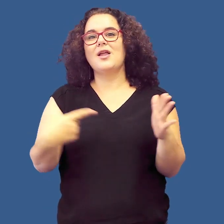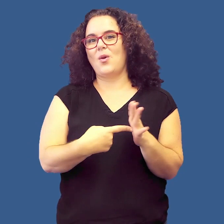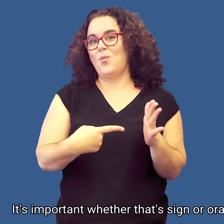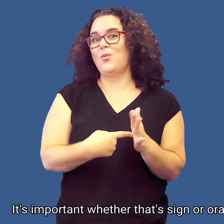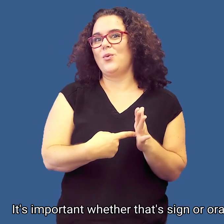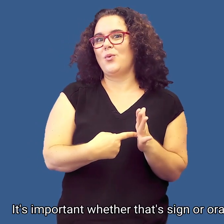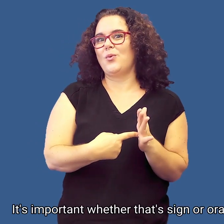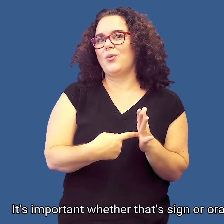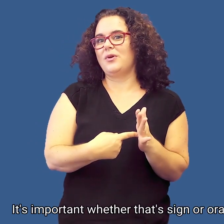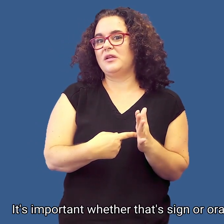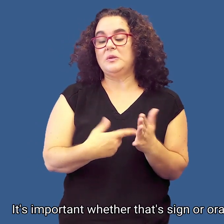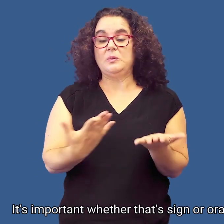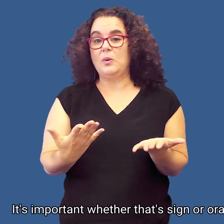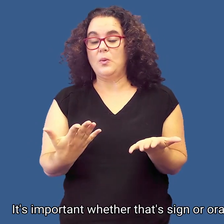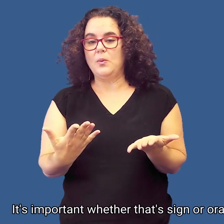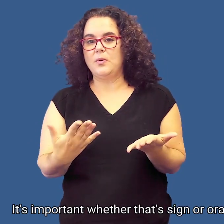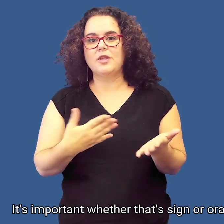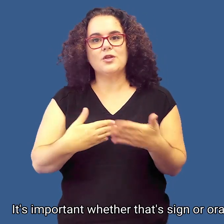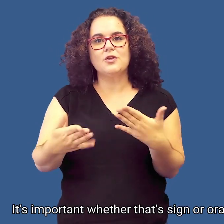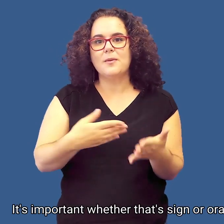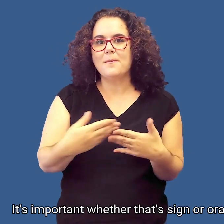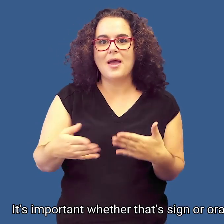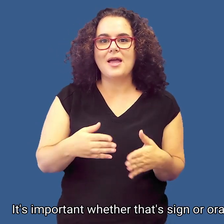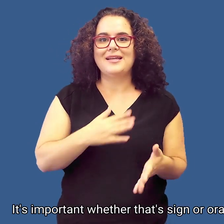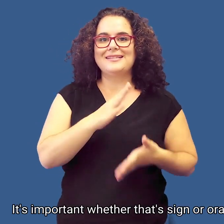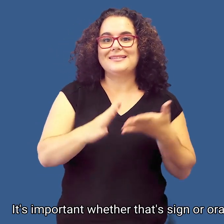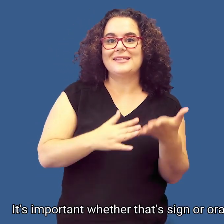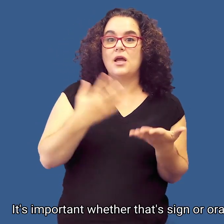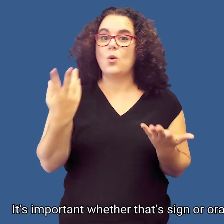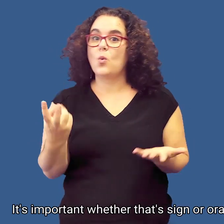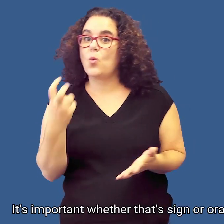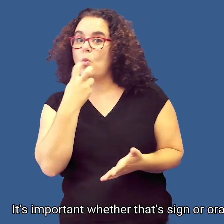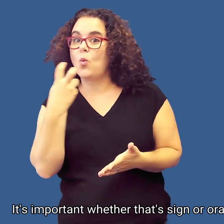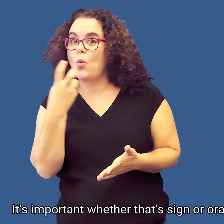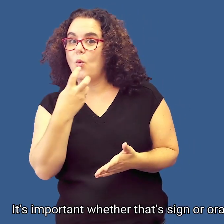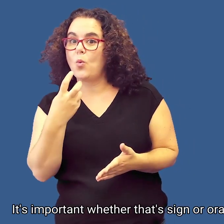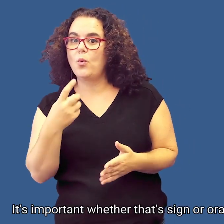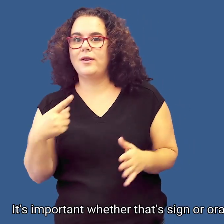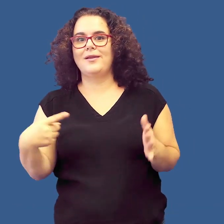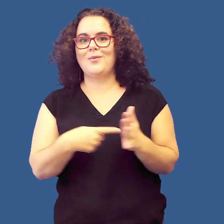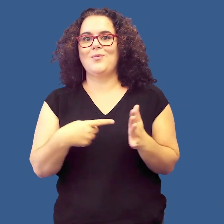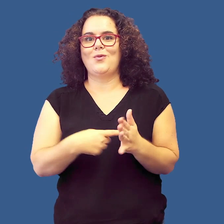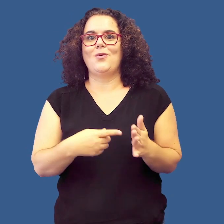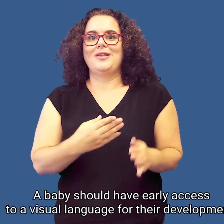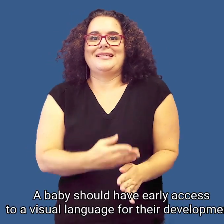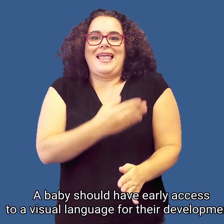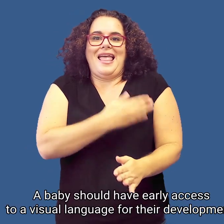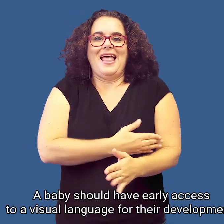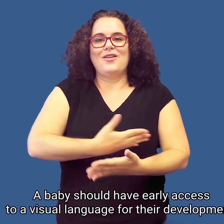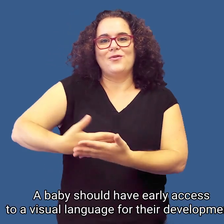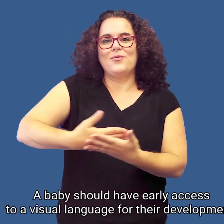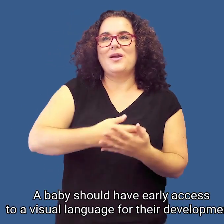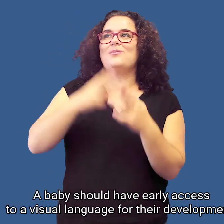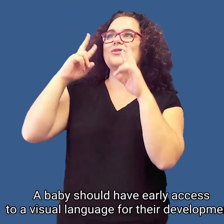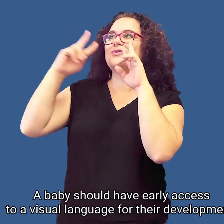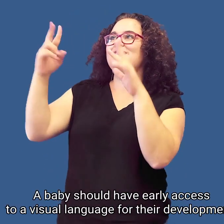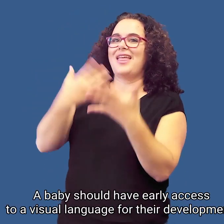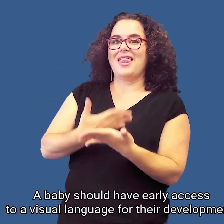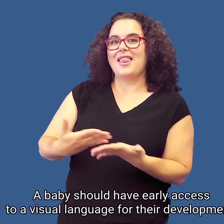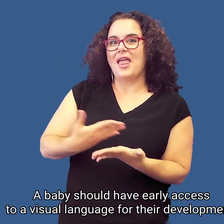It's important whether that's sign or oral. A baby should have early access to a